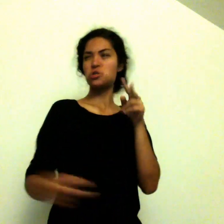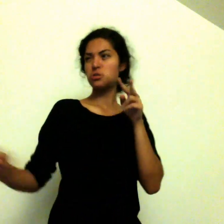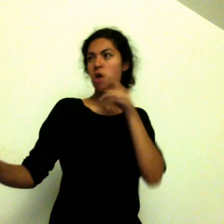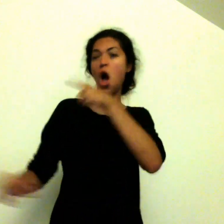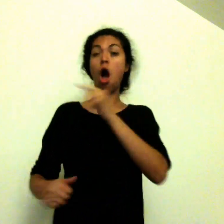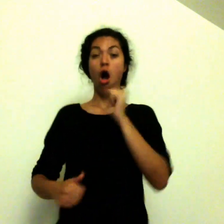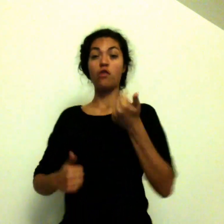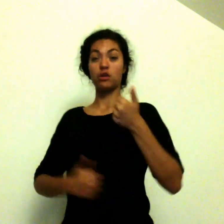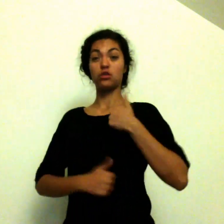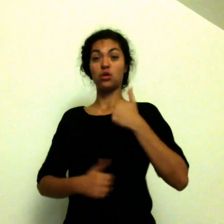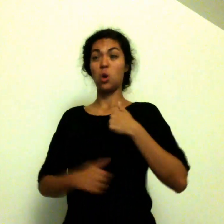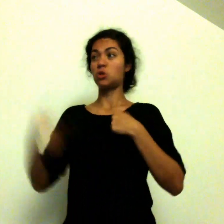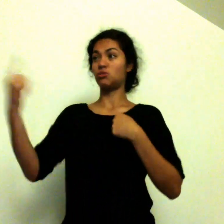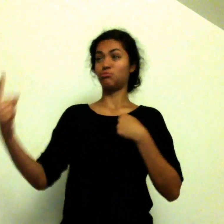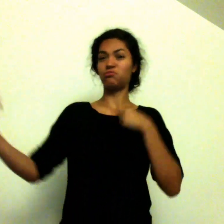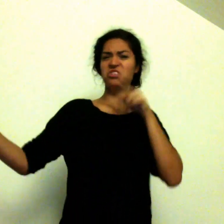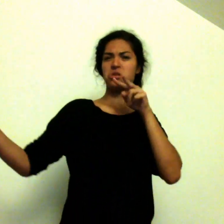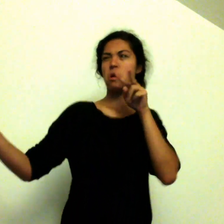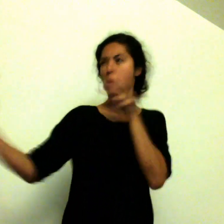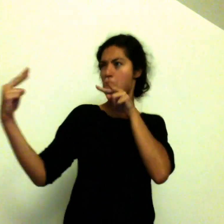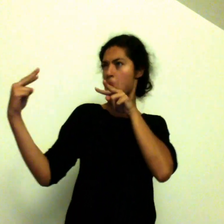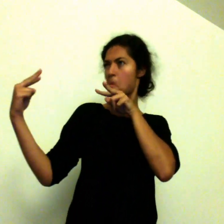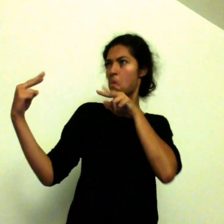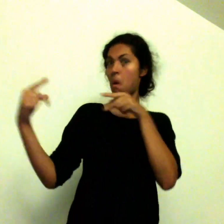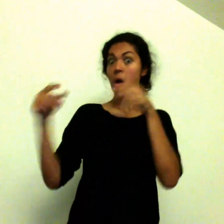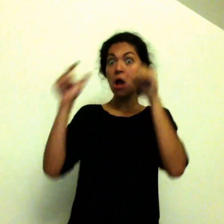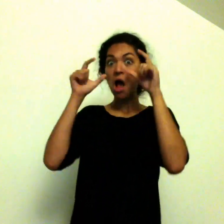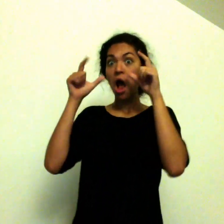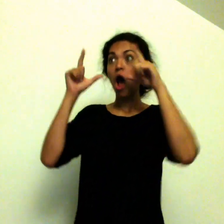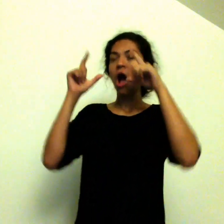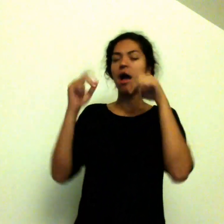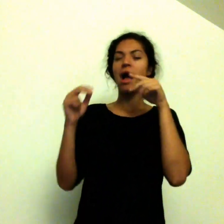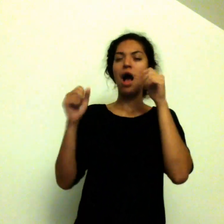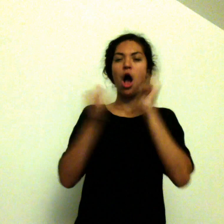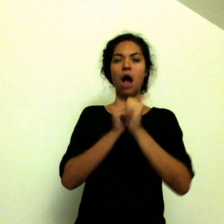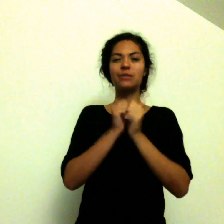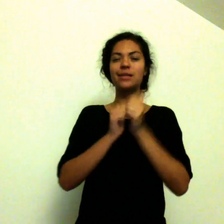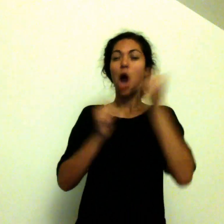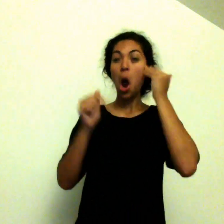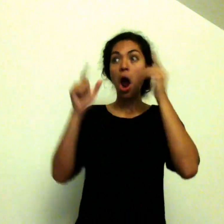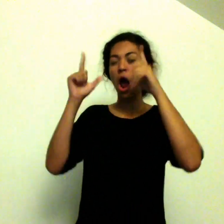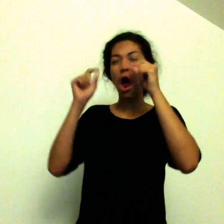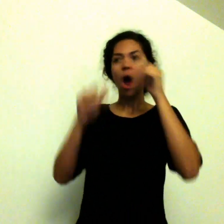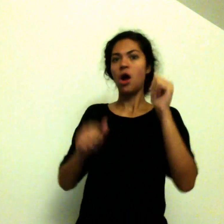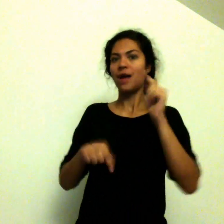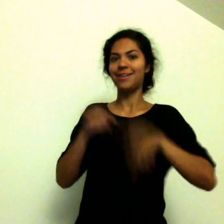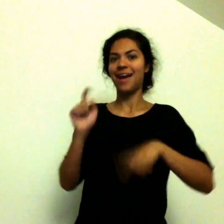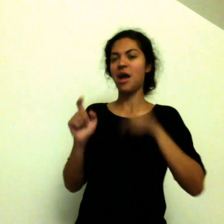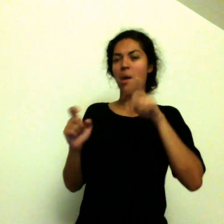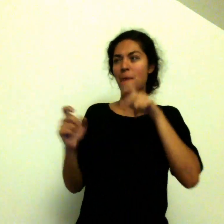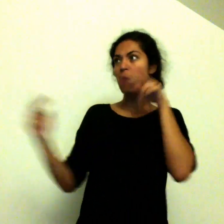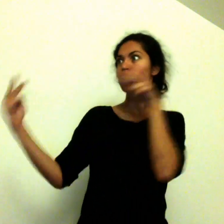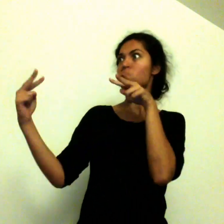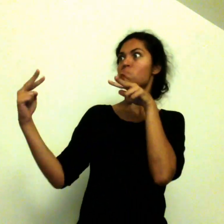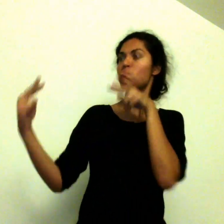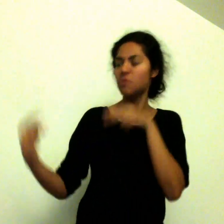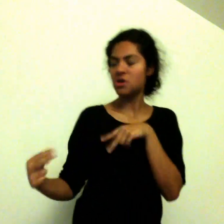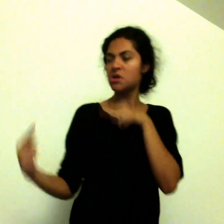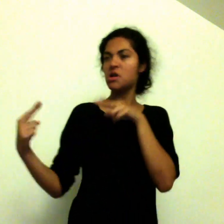staring contest. All of a sudden, when there was a pin drop silence in the whole room, her squeaky voice